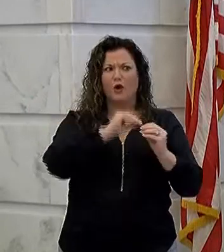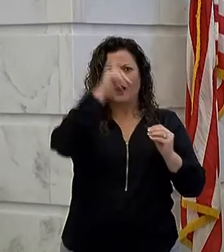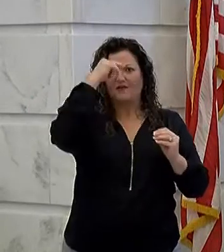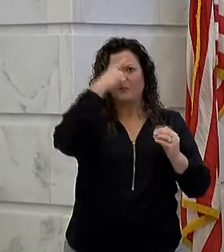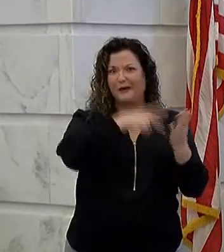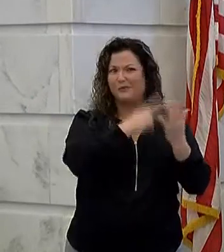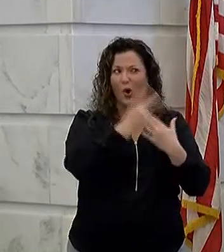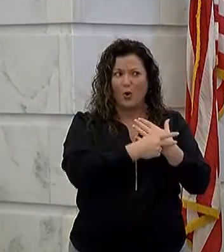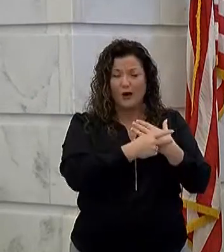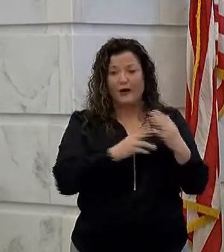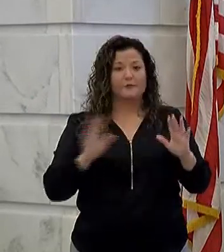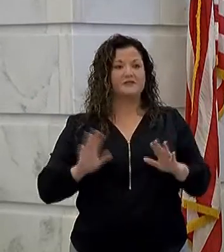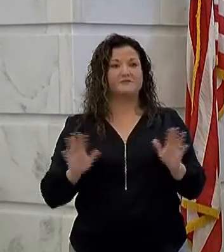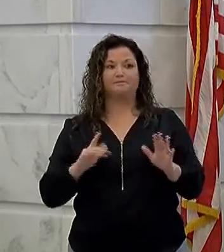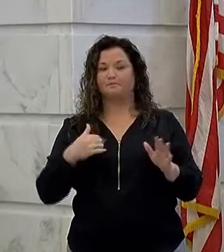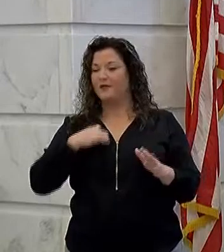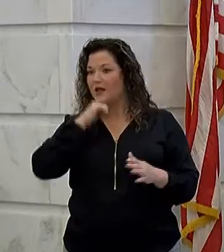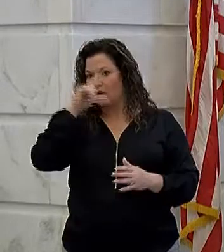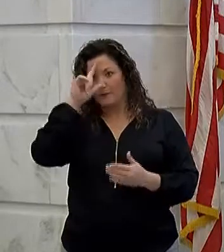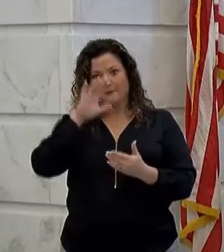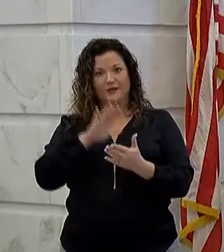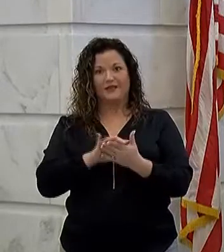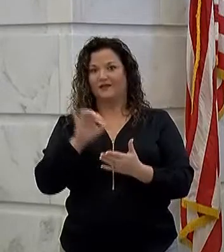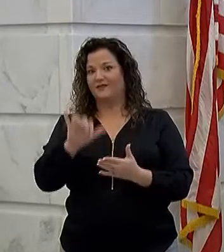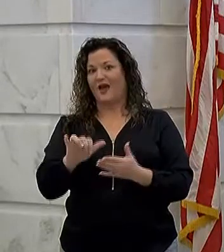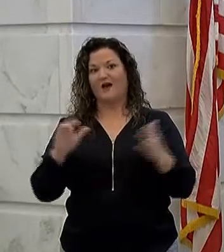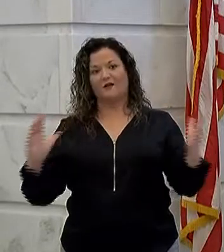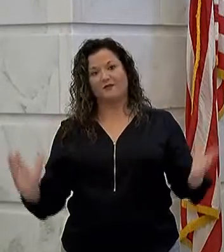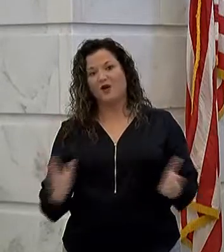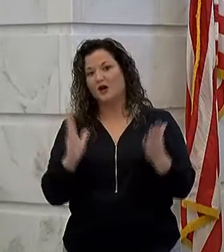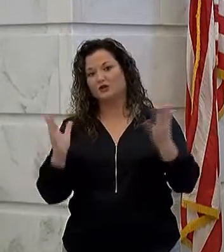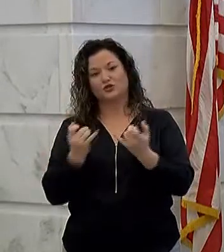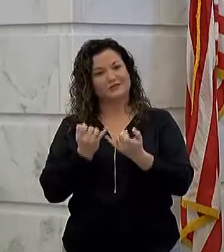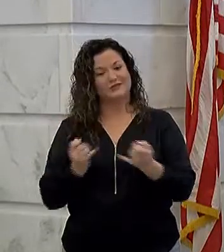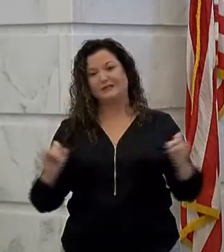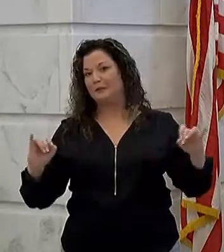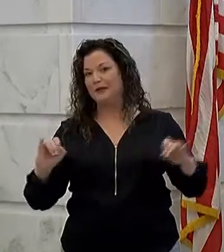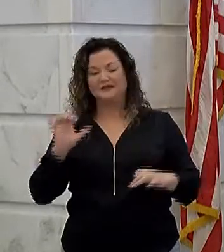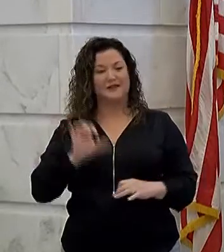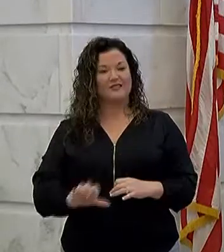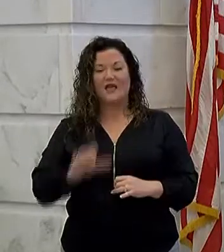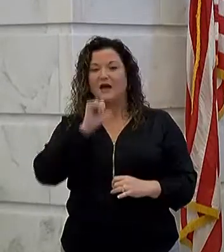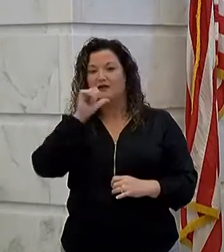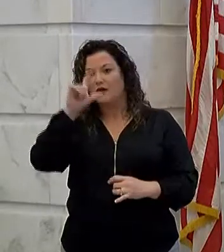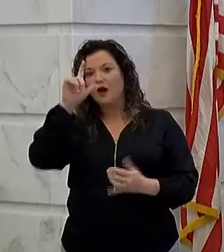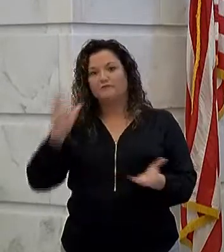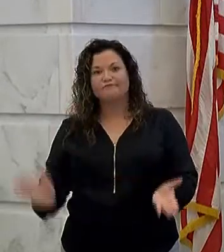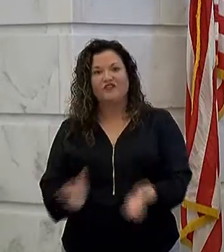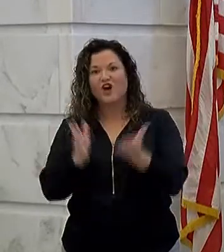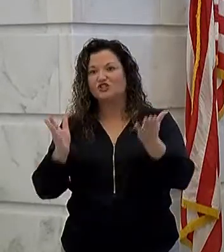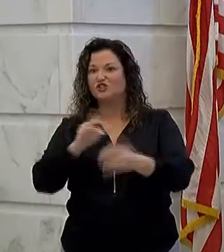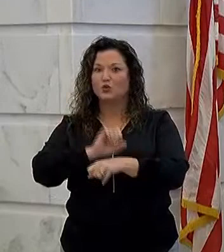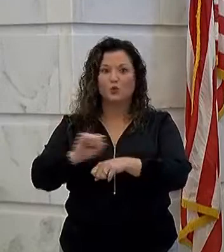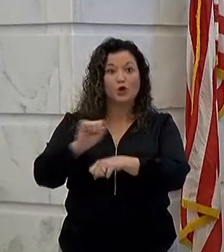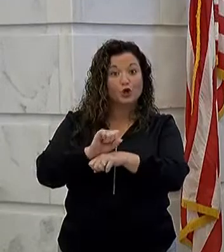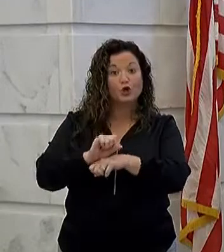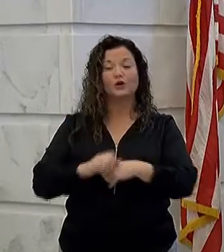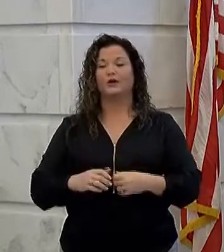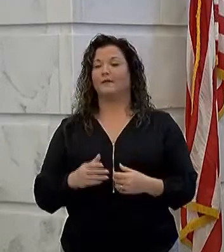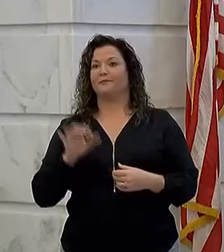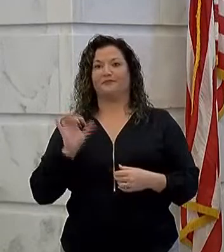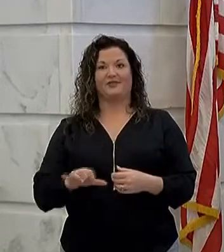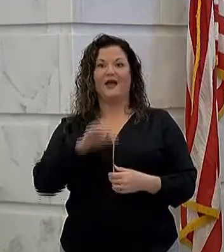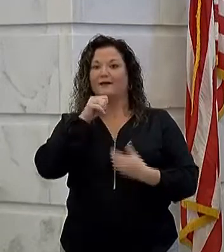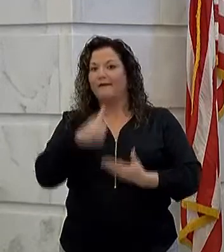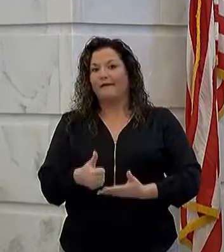programs. And I don't believe that fosters independence. I don't believe it fosters work. I don't believe it helps us